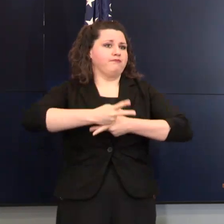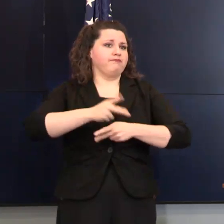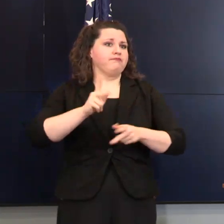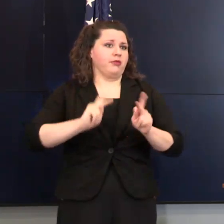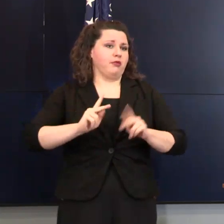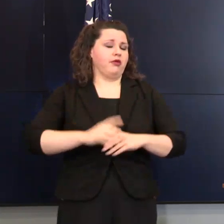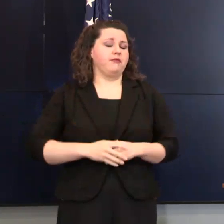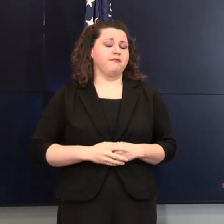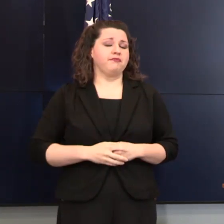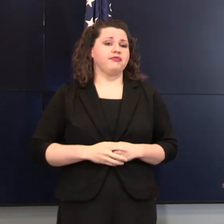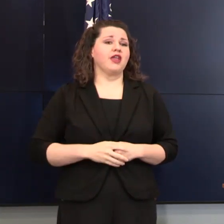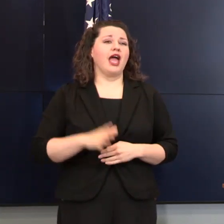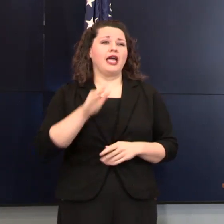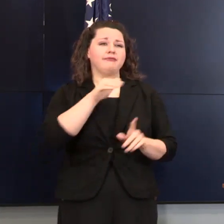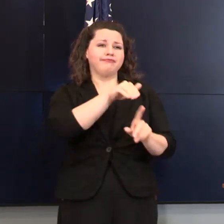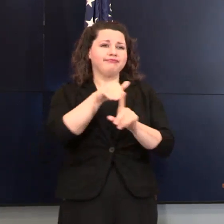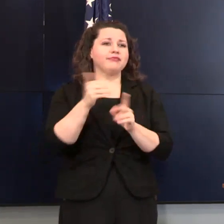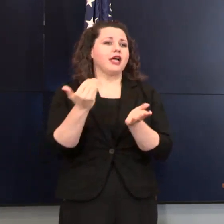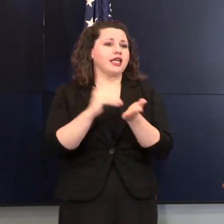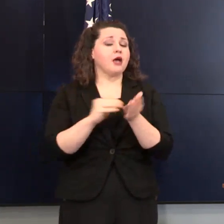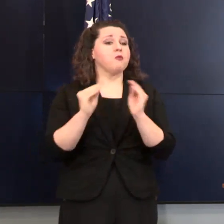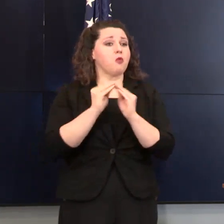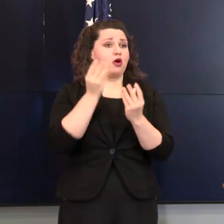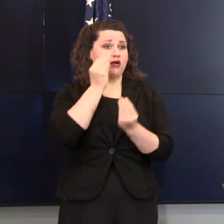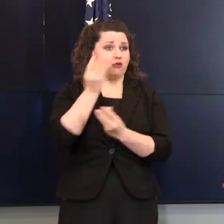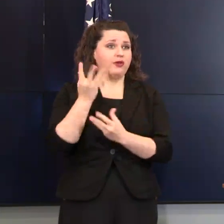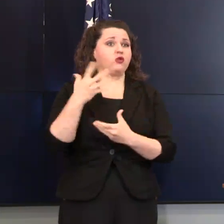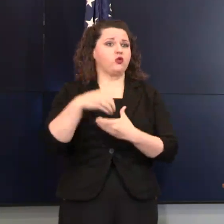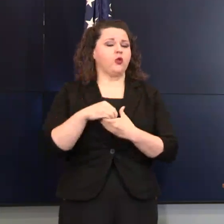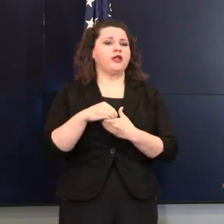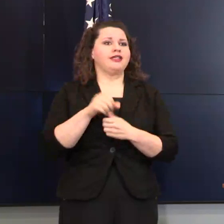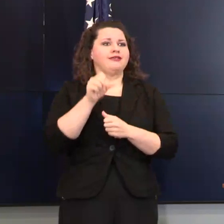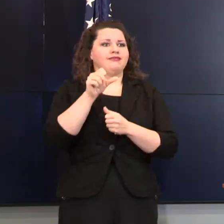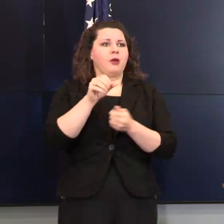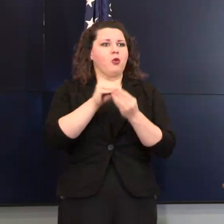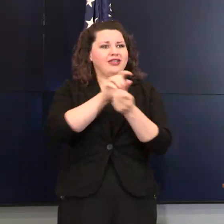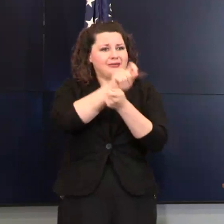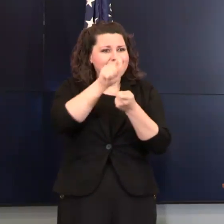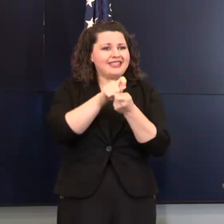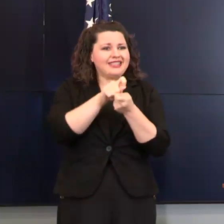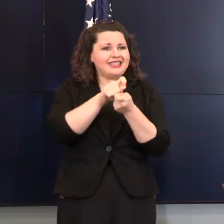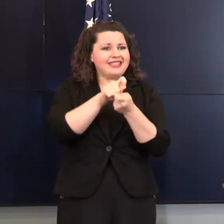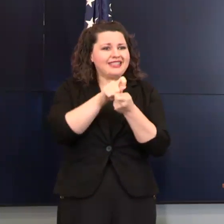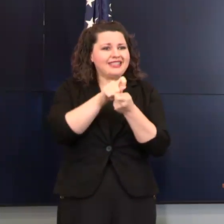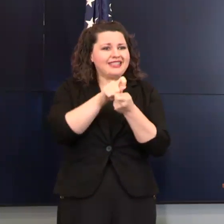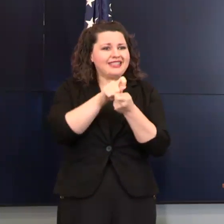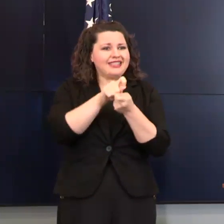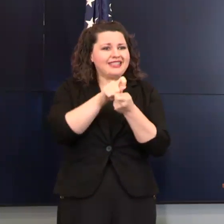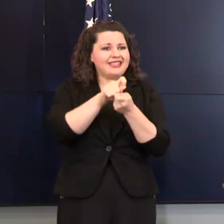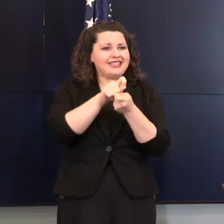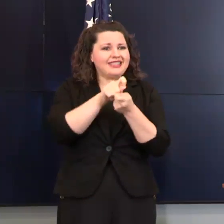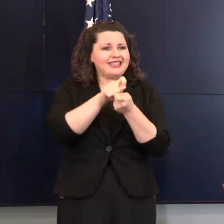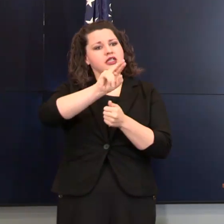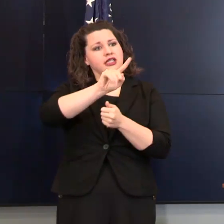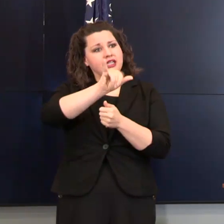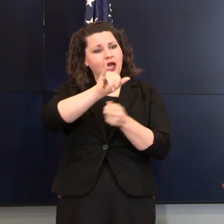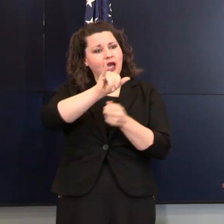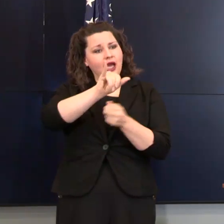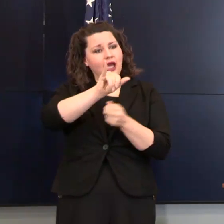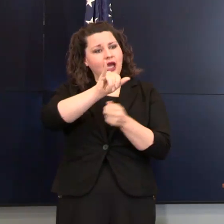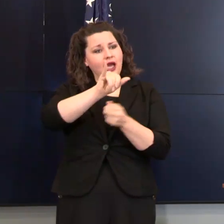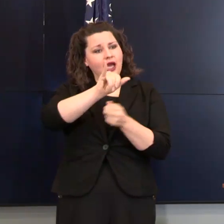4,402 inpatient beds, 552 ICU beds, and 691 ventilators that